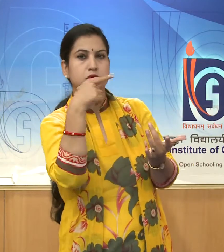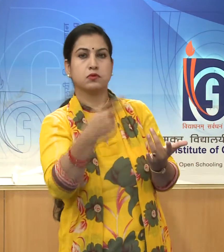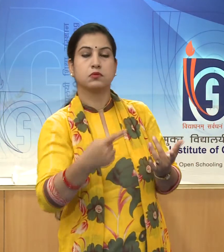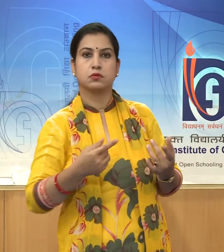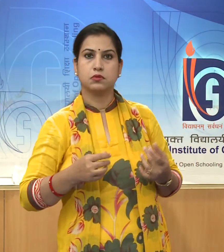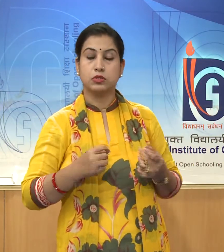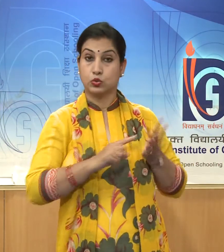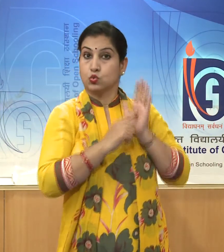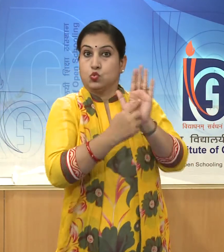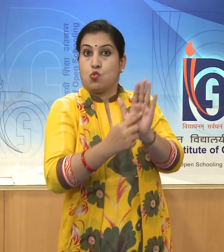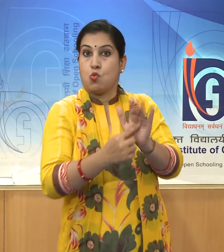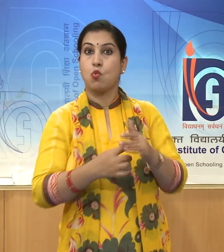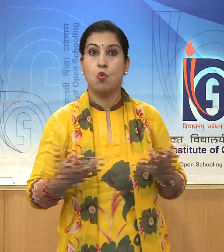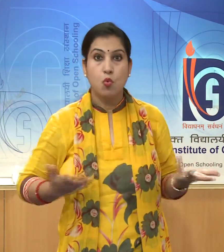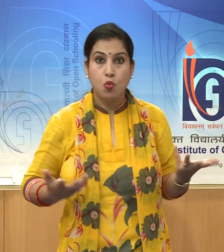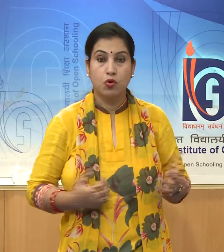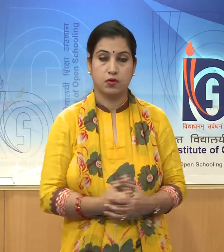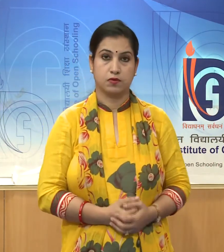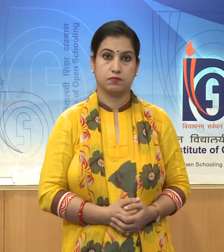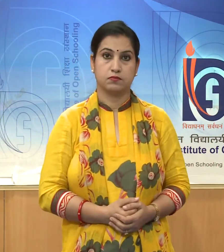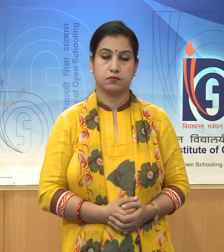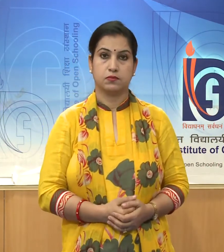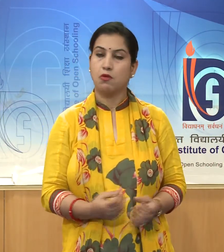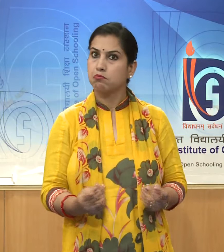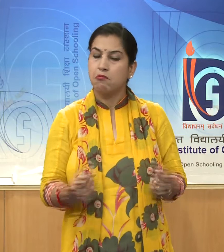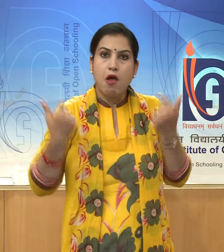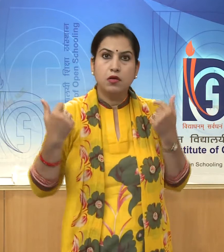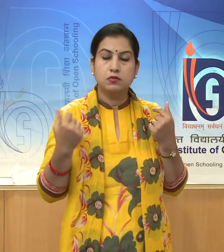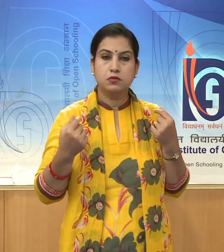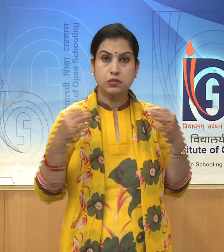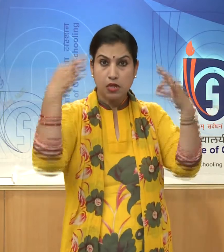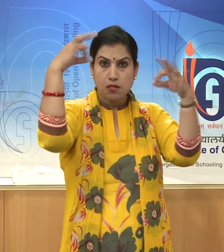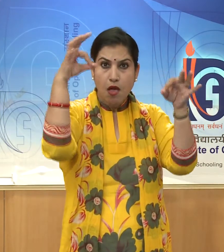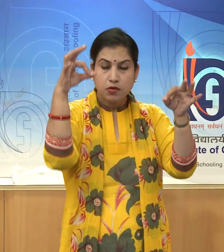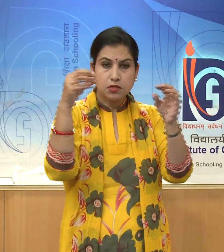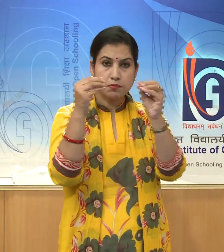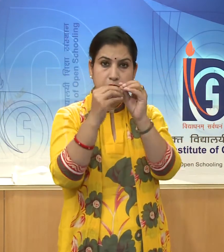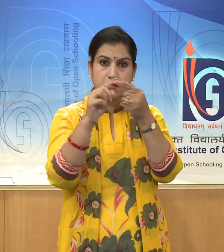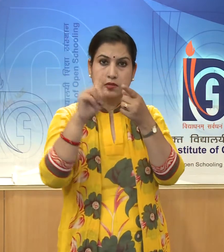gave impression of spontaneity to capture